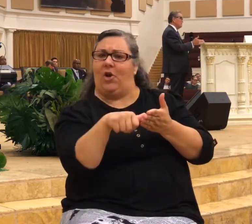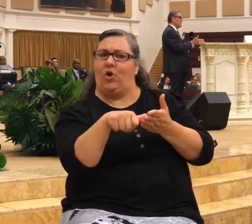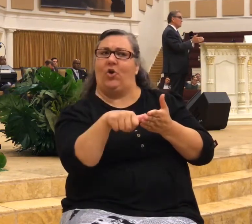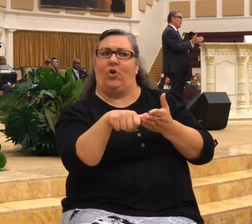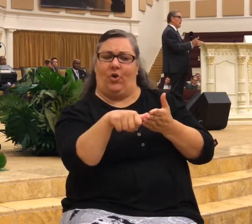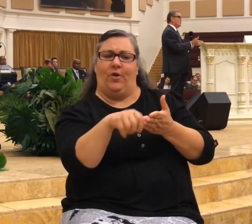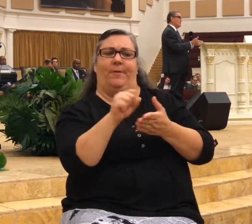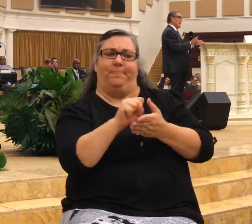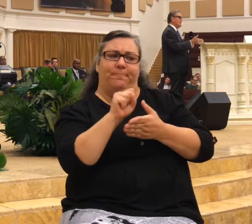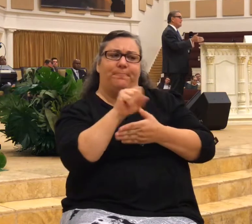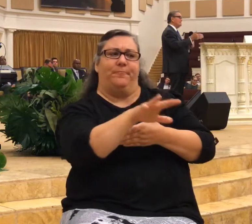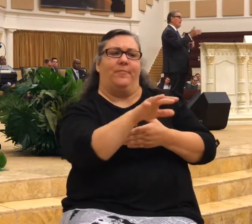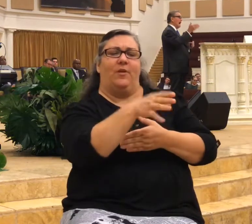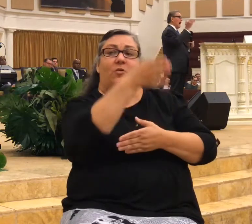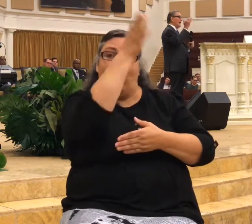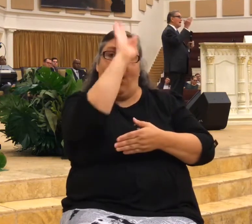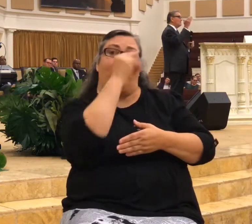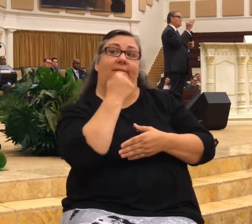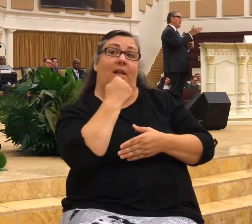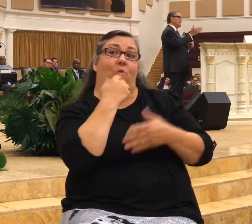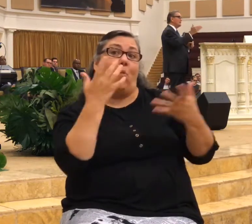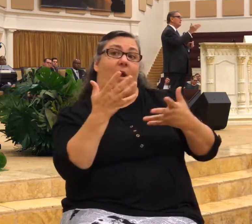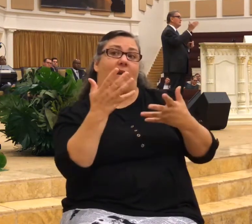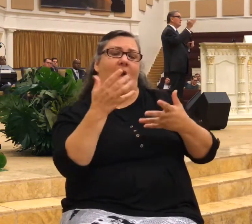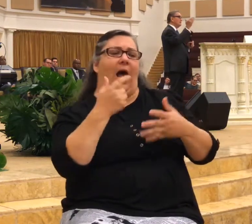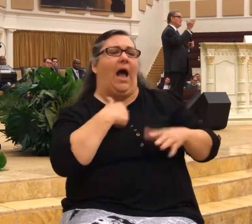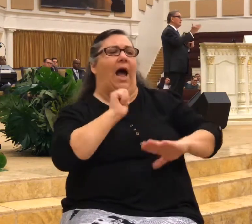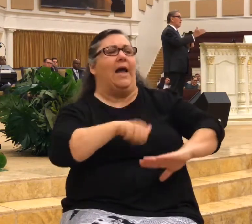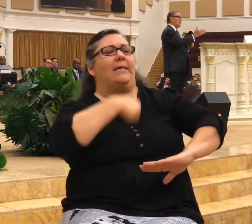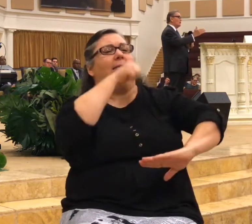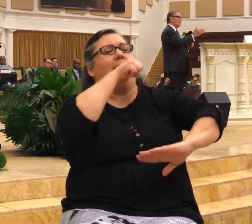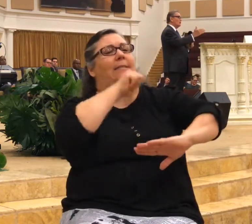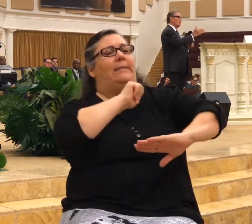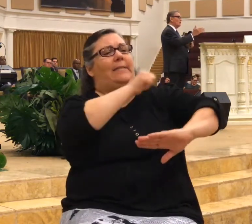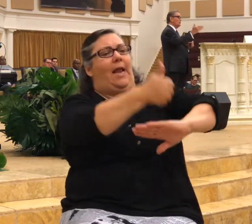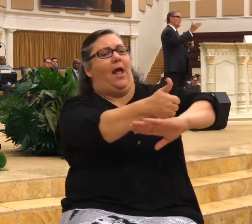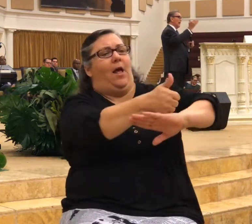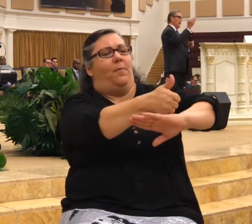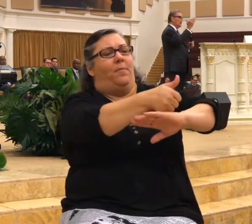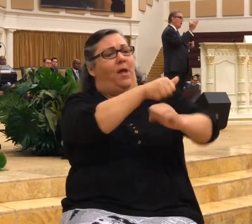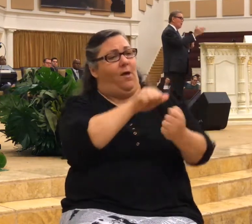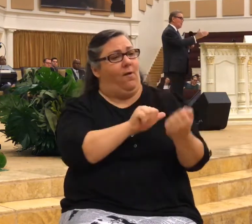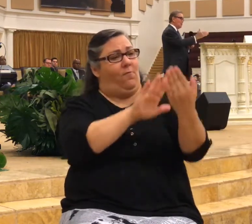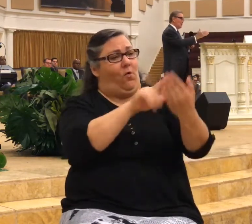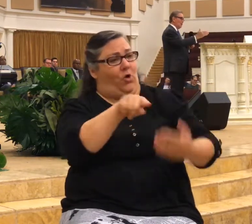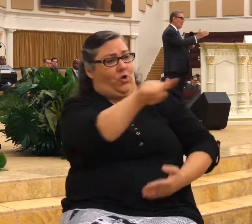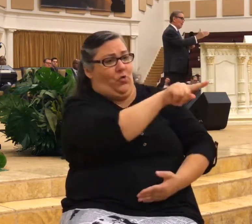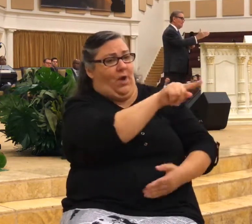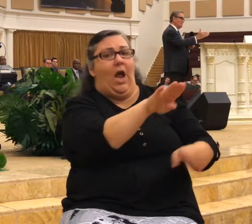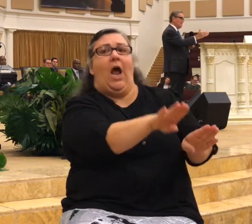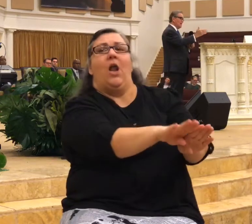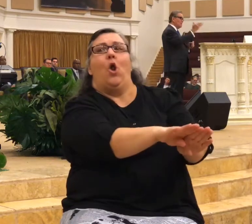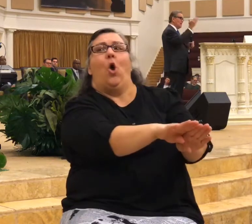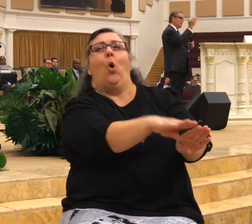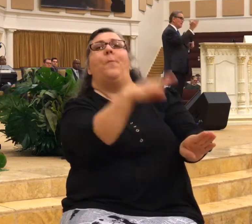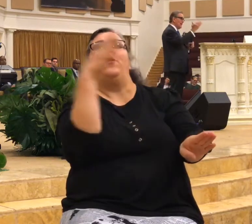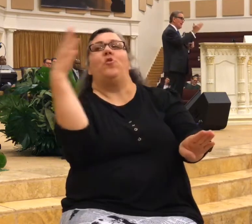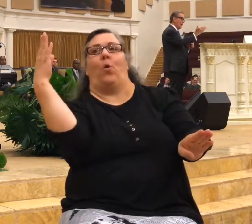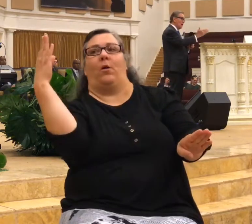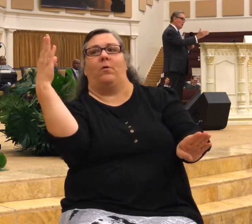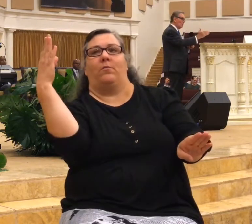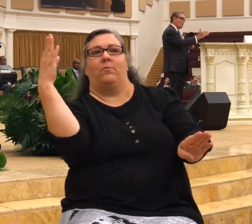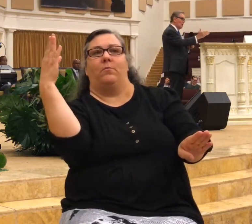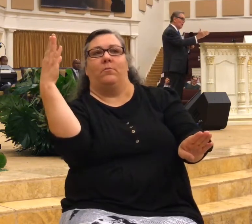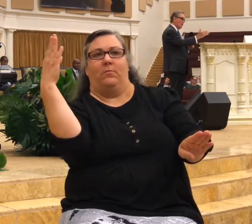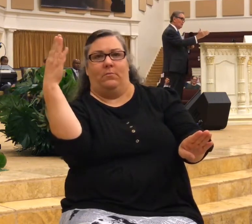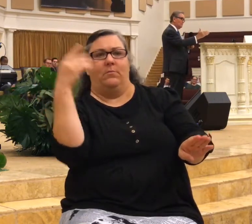Philadelphia, God said, I have set before you an open door. Everybody say,